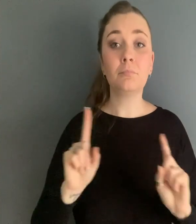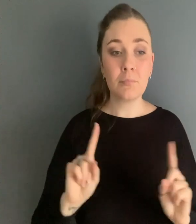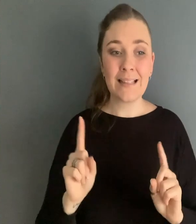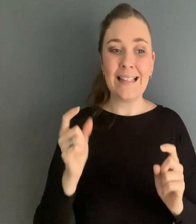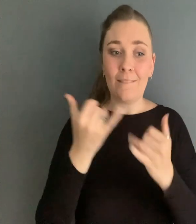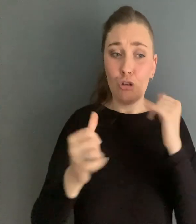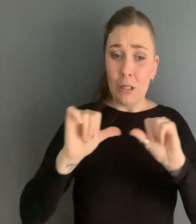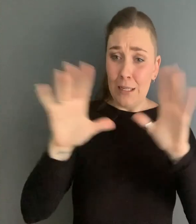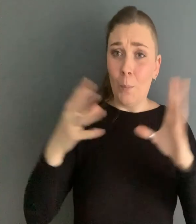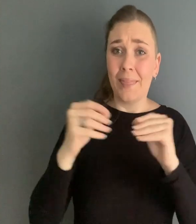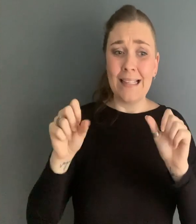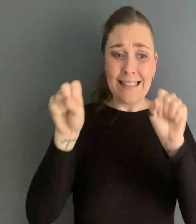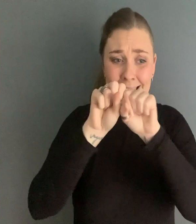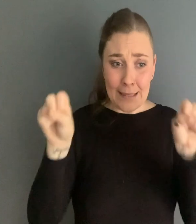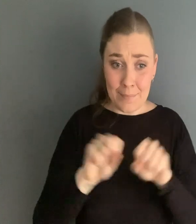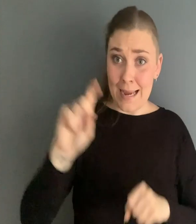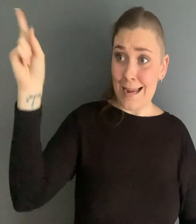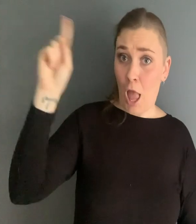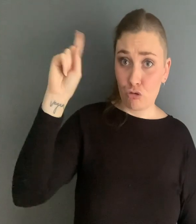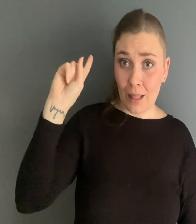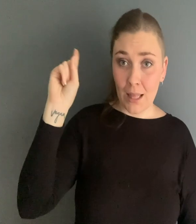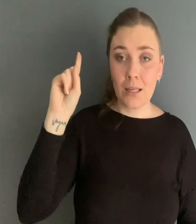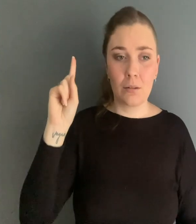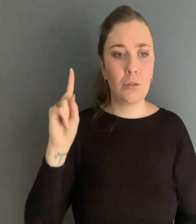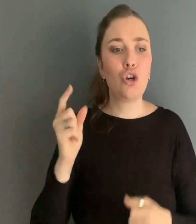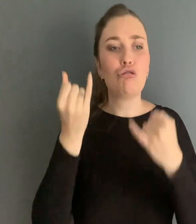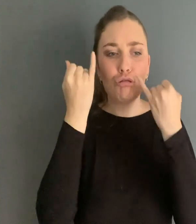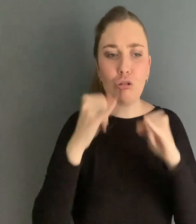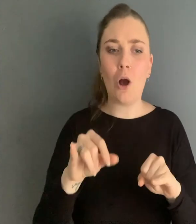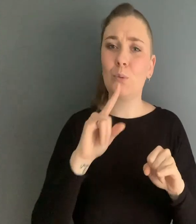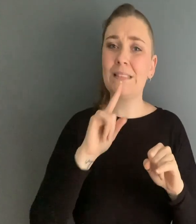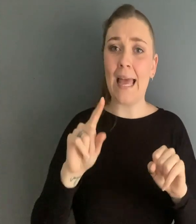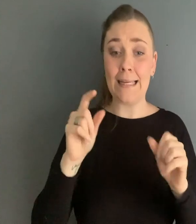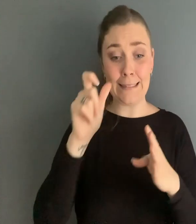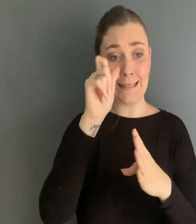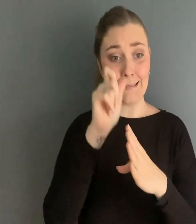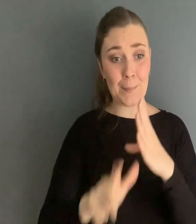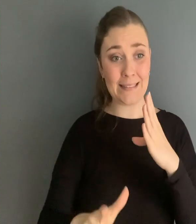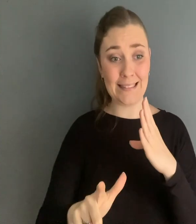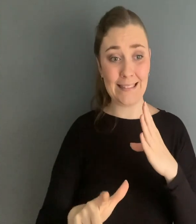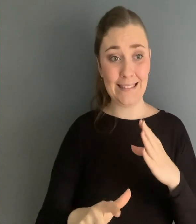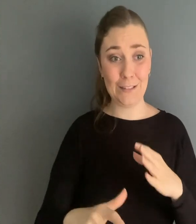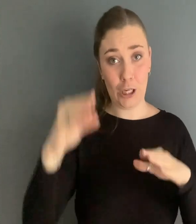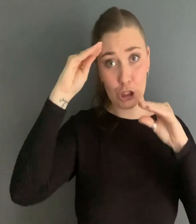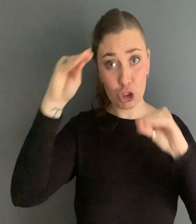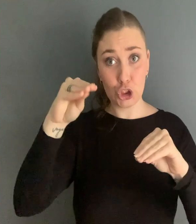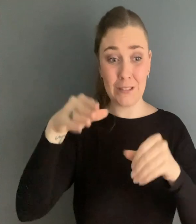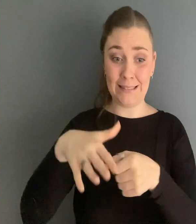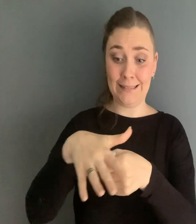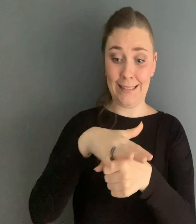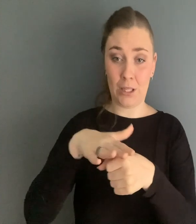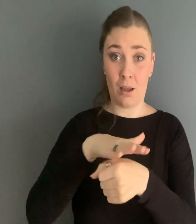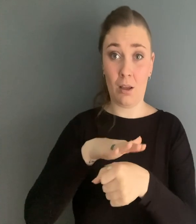clearly with the system as it currently is, it is wrong to call the disability education